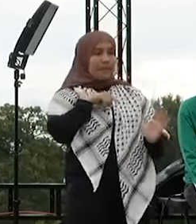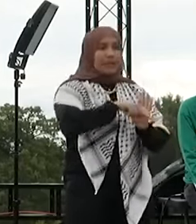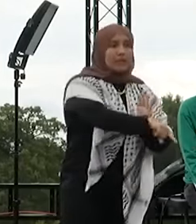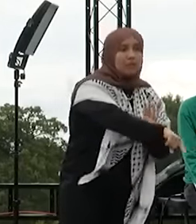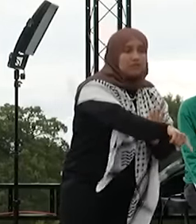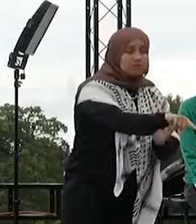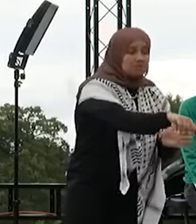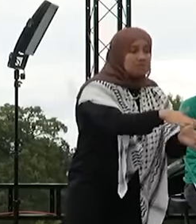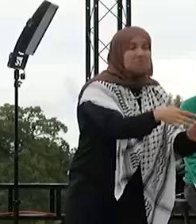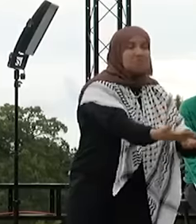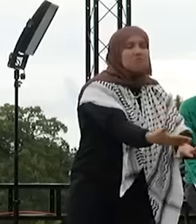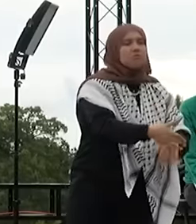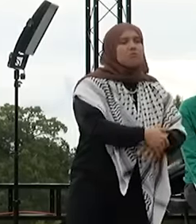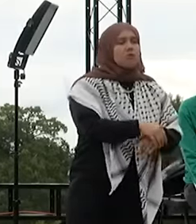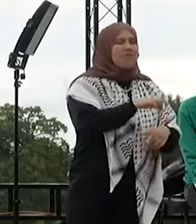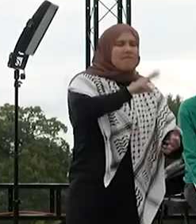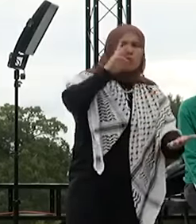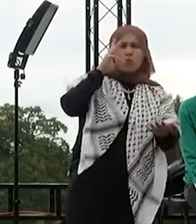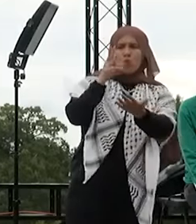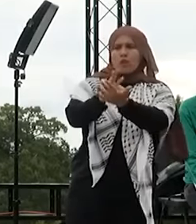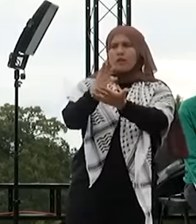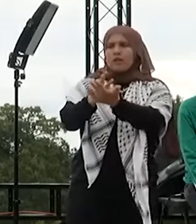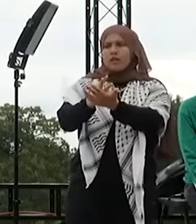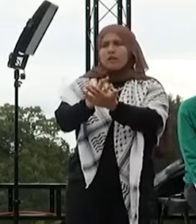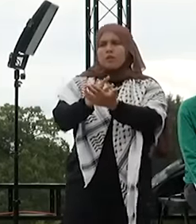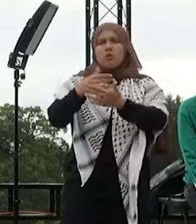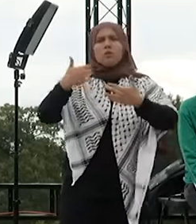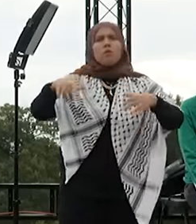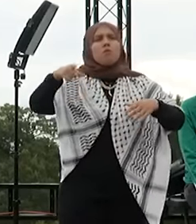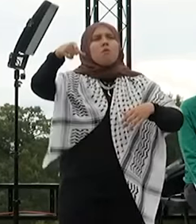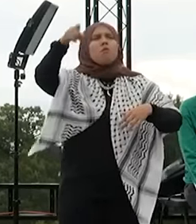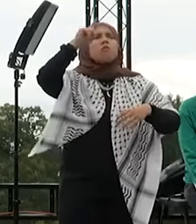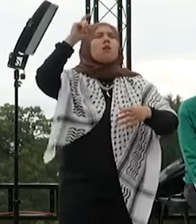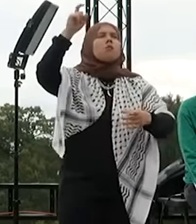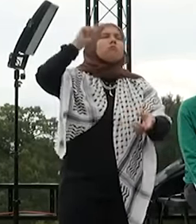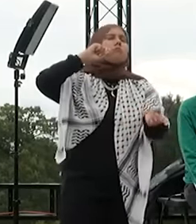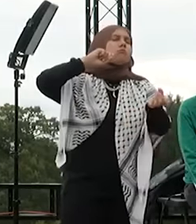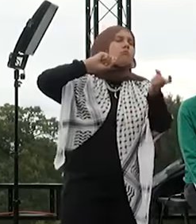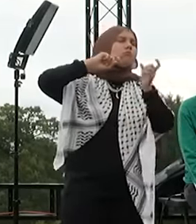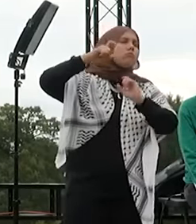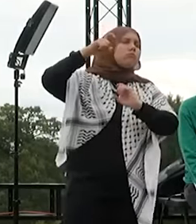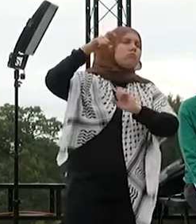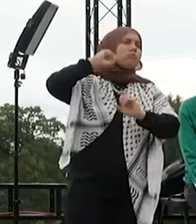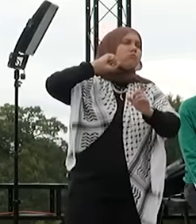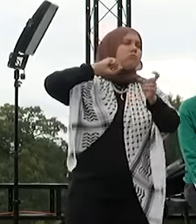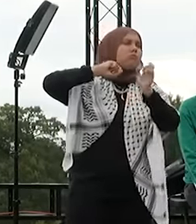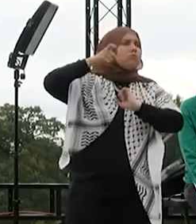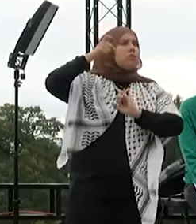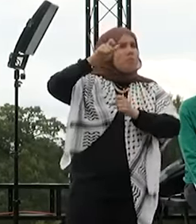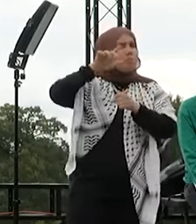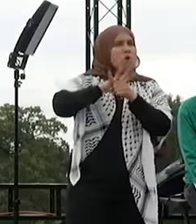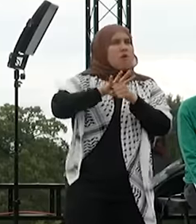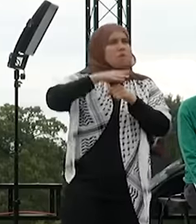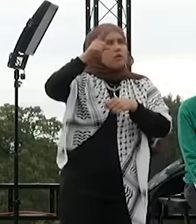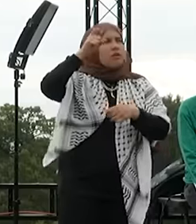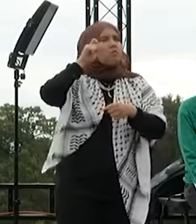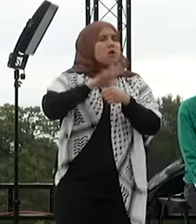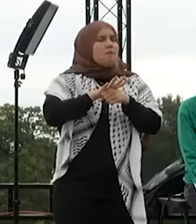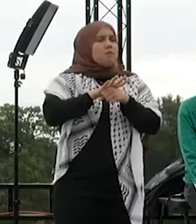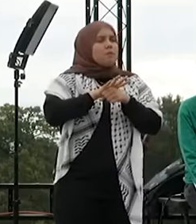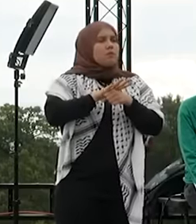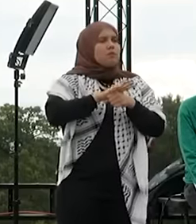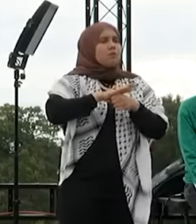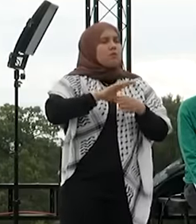witness the generosity of Allah, the generosity of God, the promise of God at the